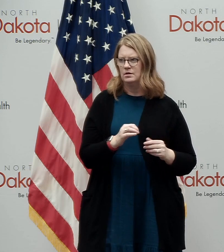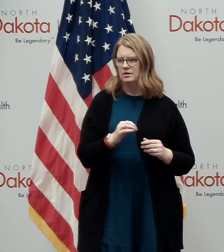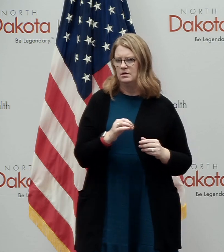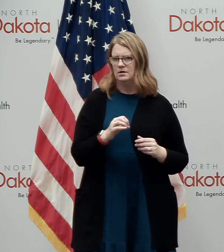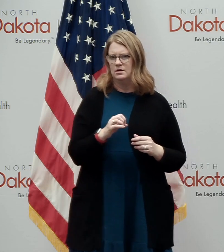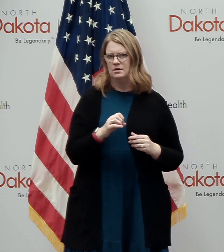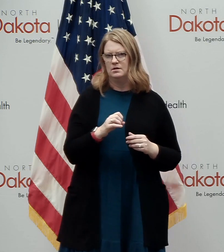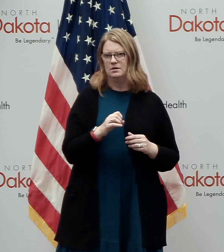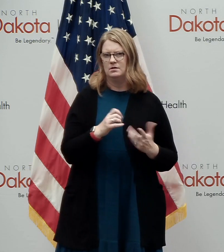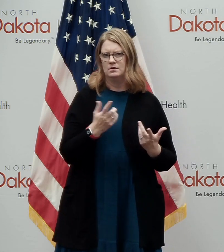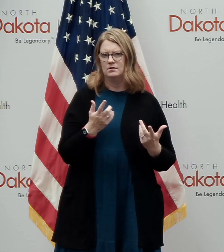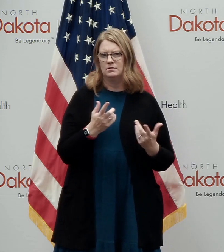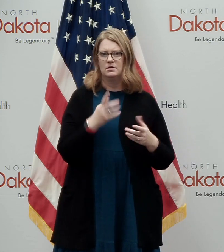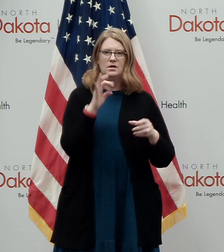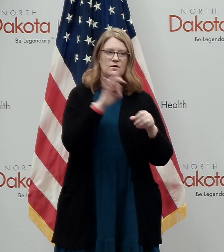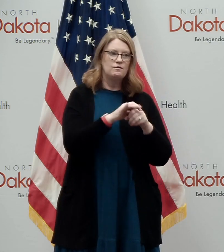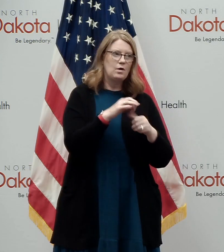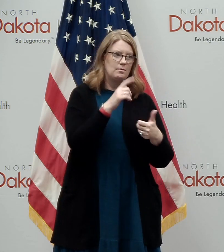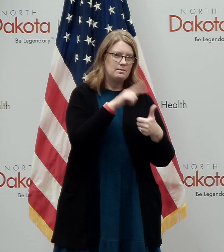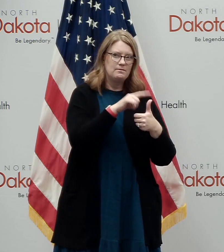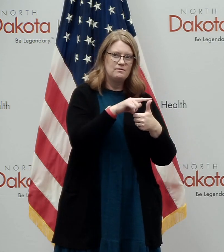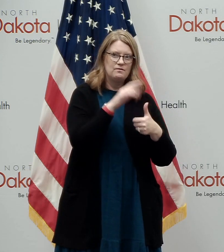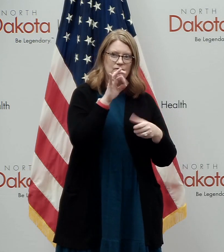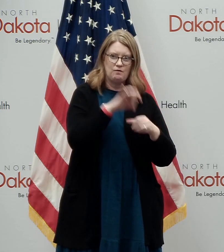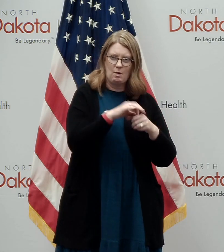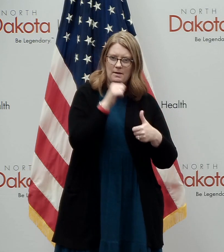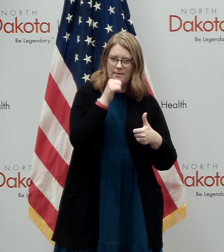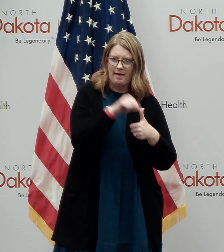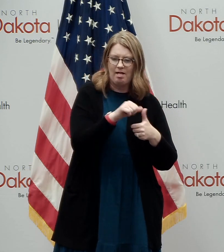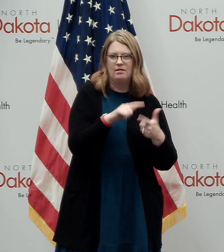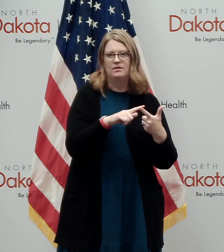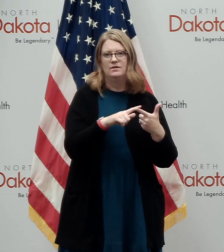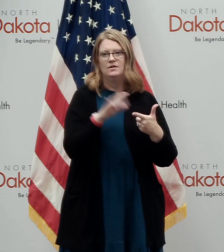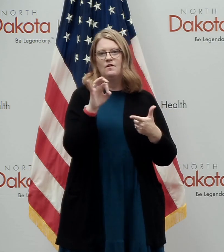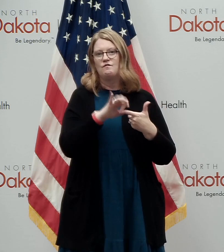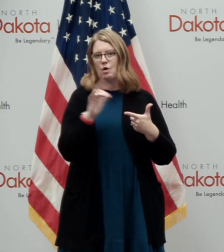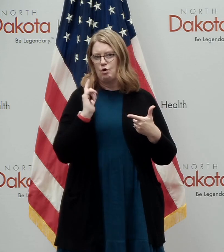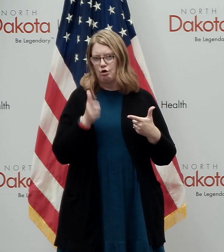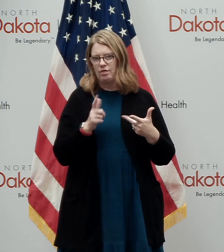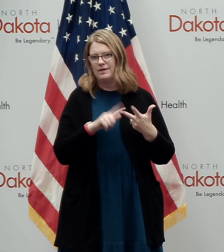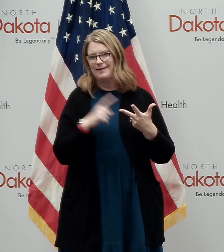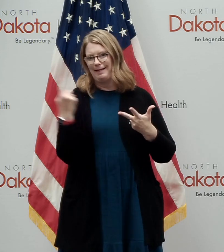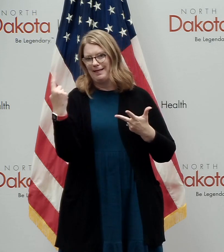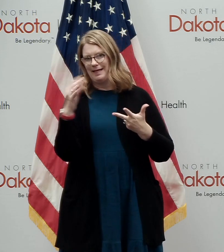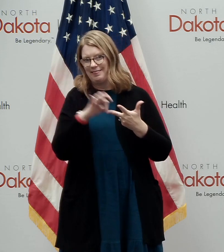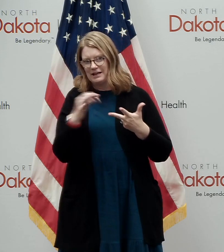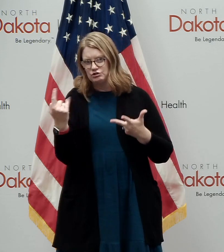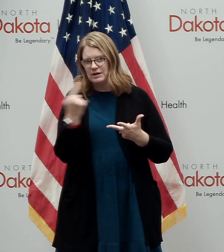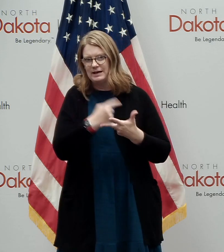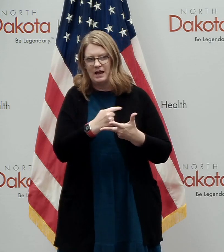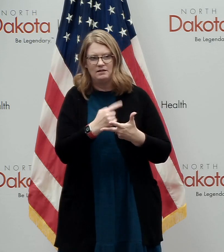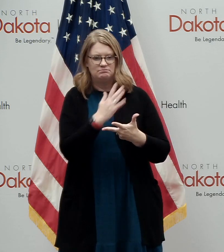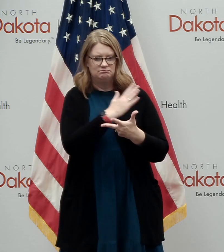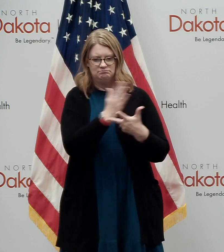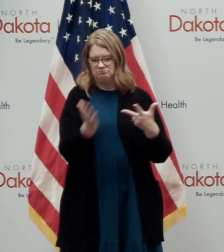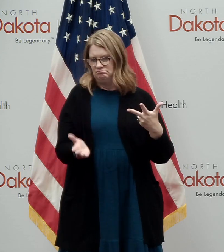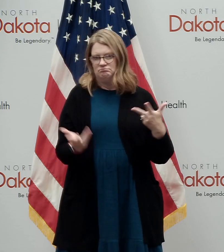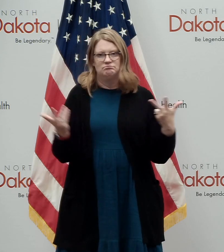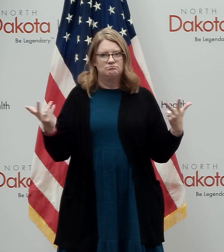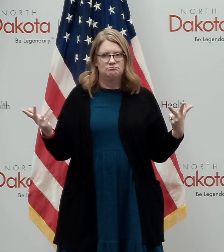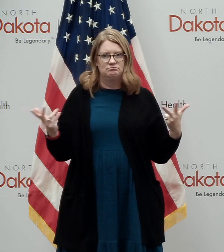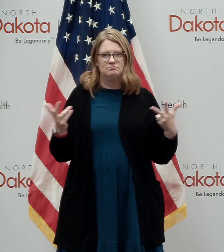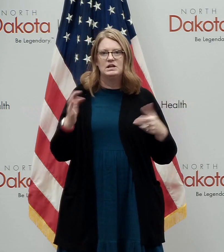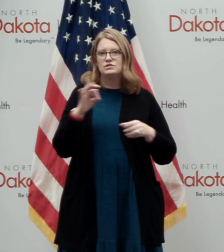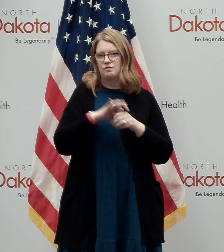by mail, the early, election day. There's every kind. And